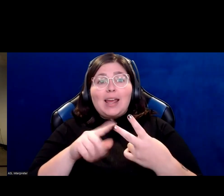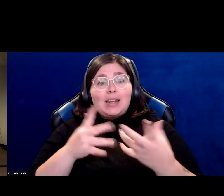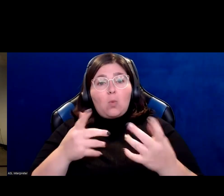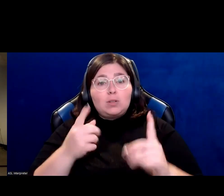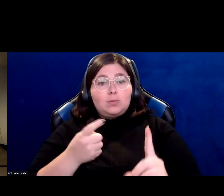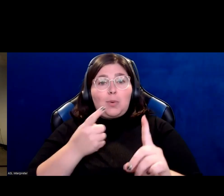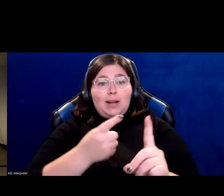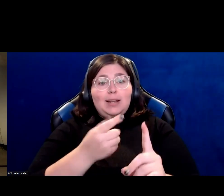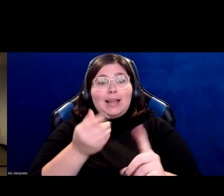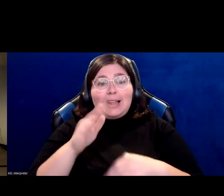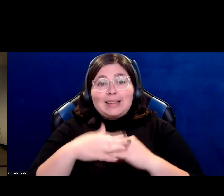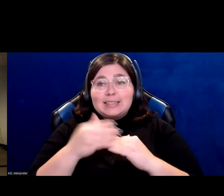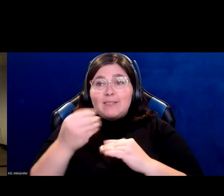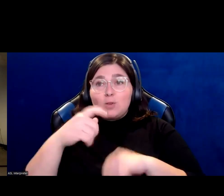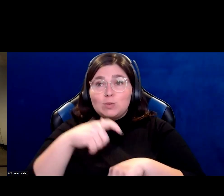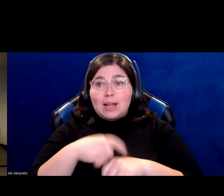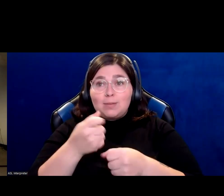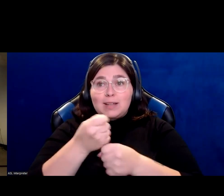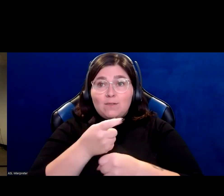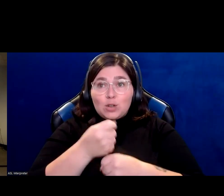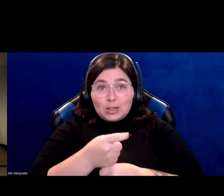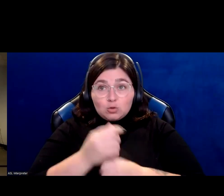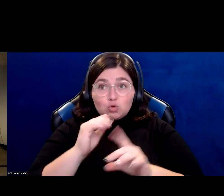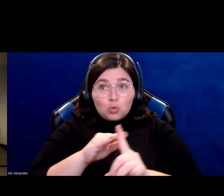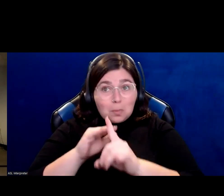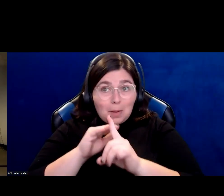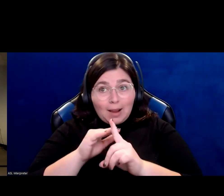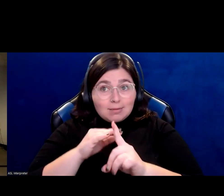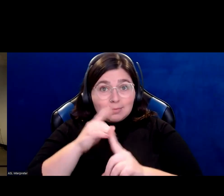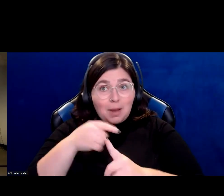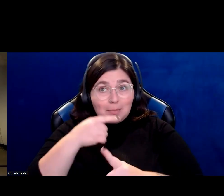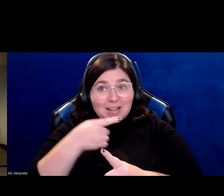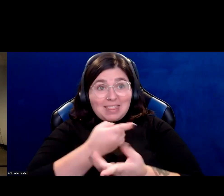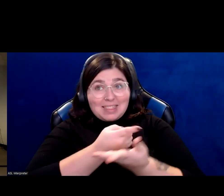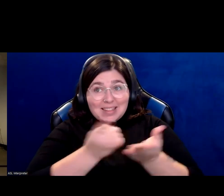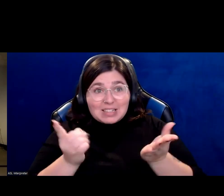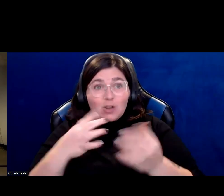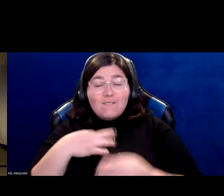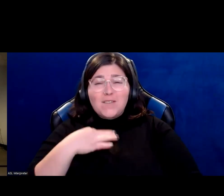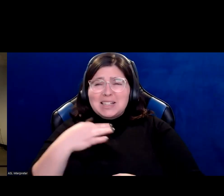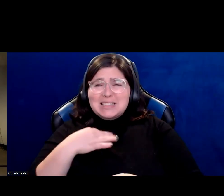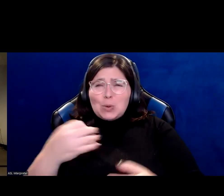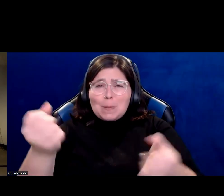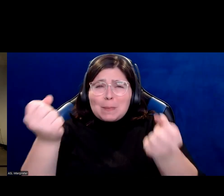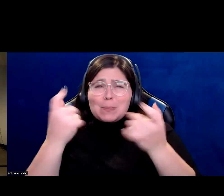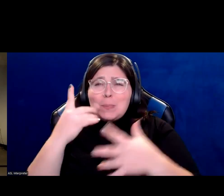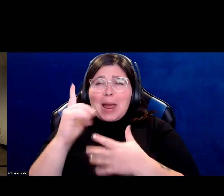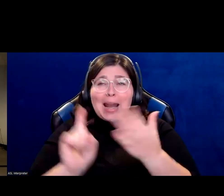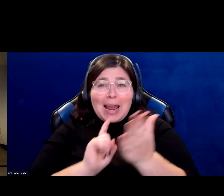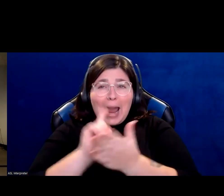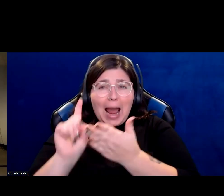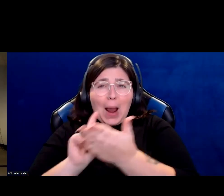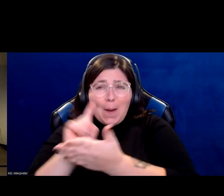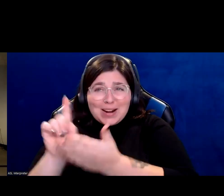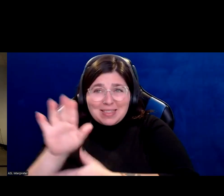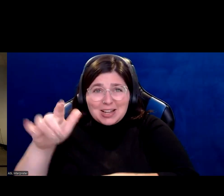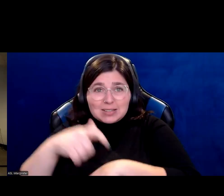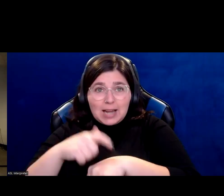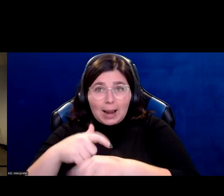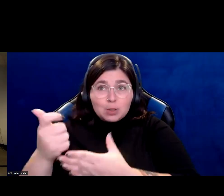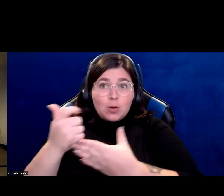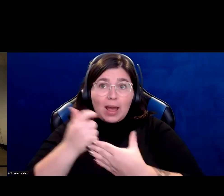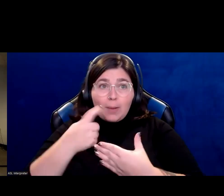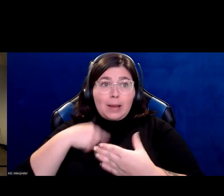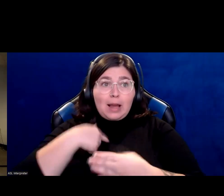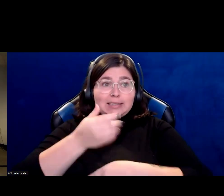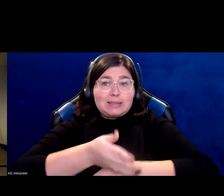at least a few times a year to remind the public these are volunteers spending hours of their time to help us get better.